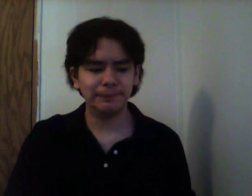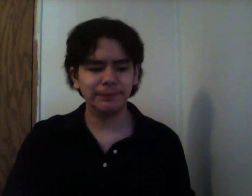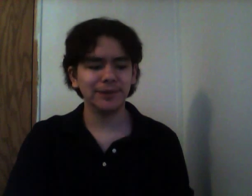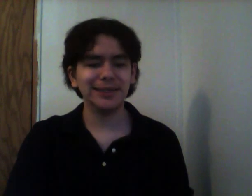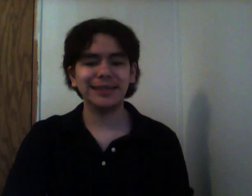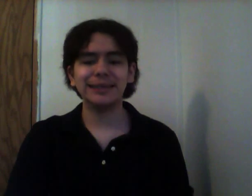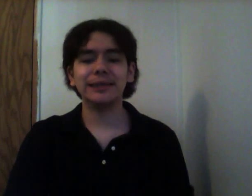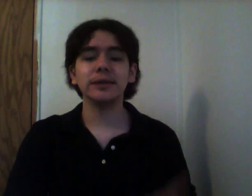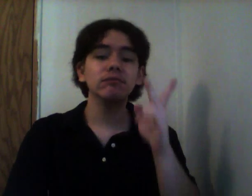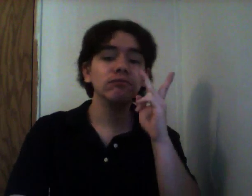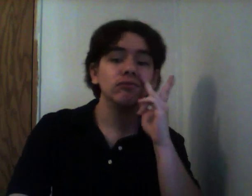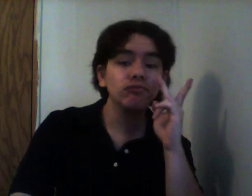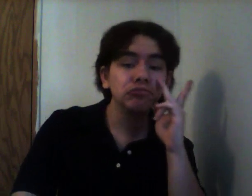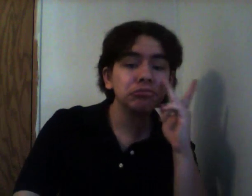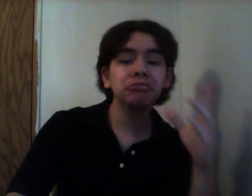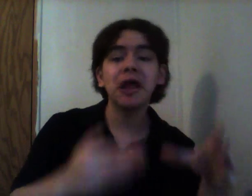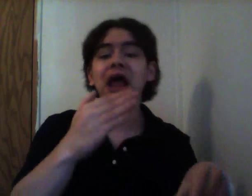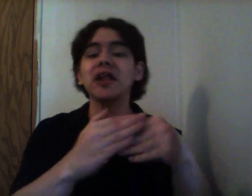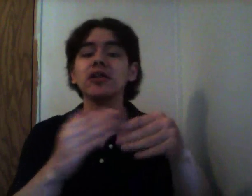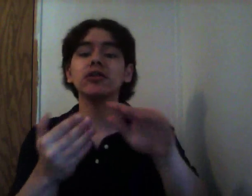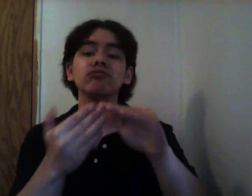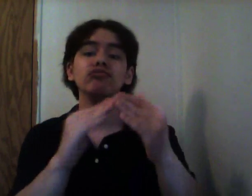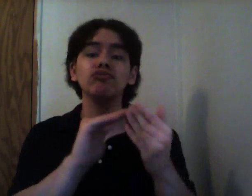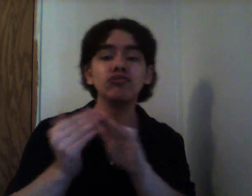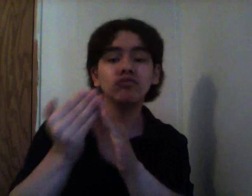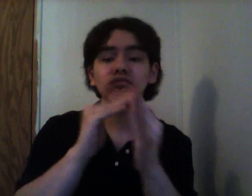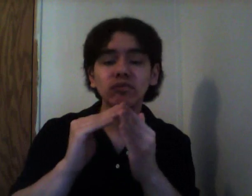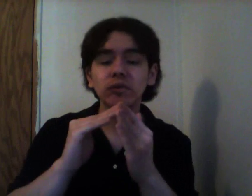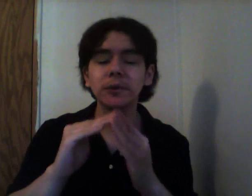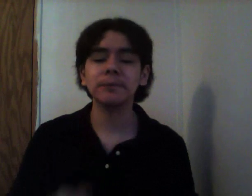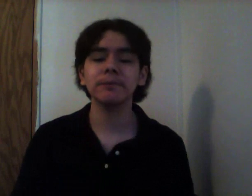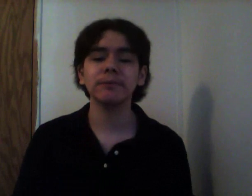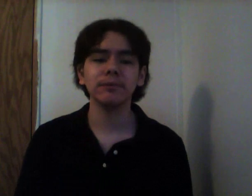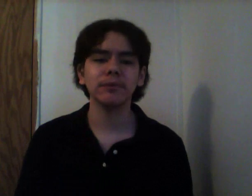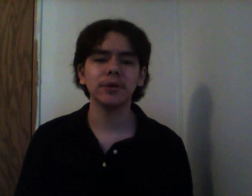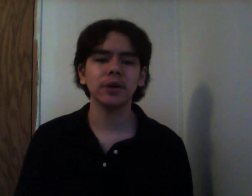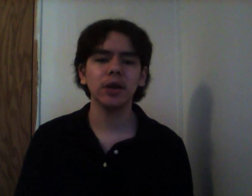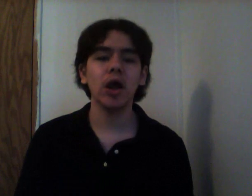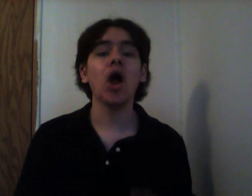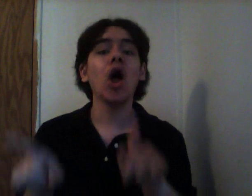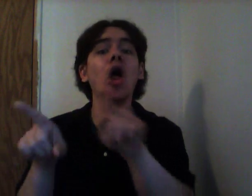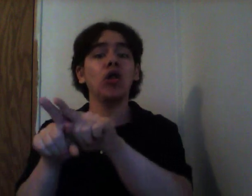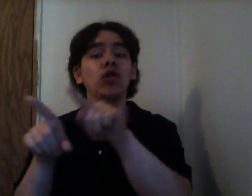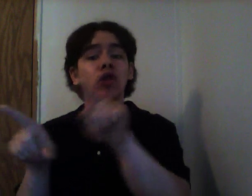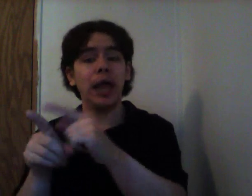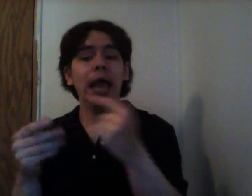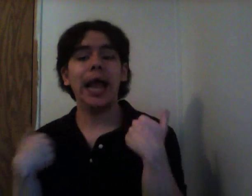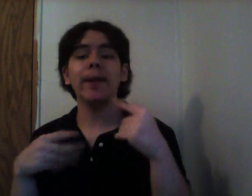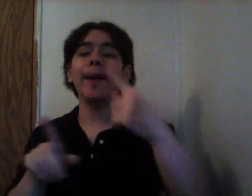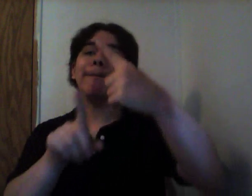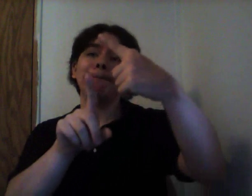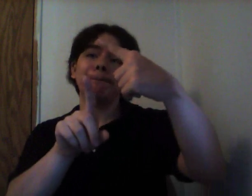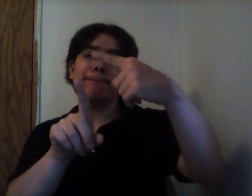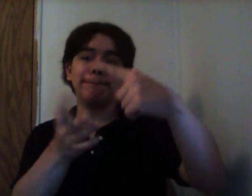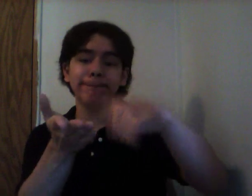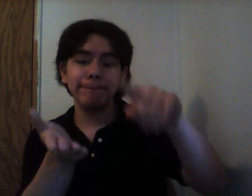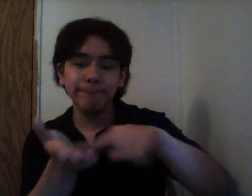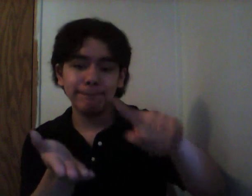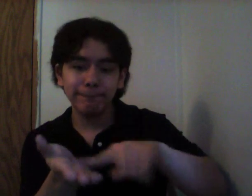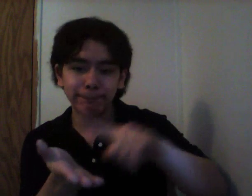see people get back to you on it, or they have a premium feature that gives you 10 tickets that